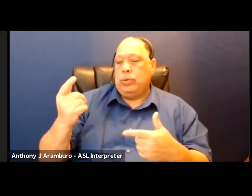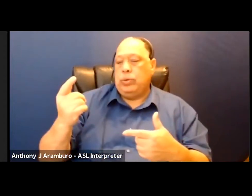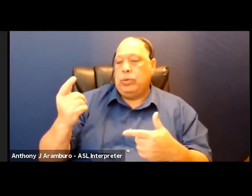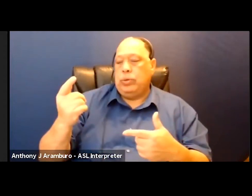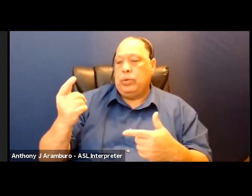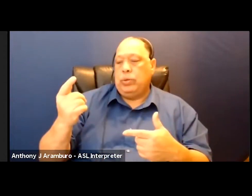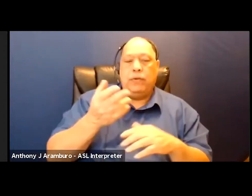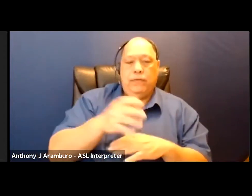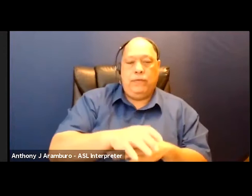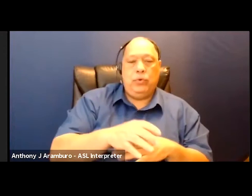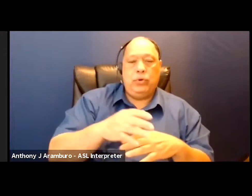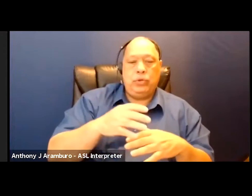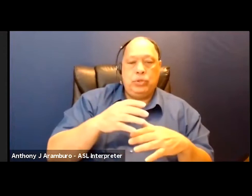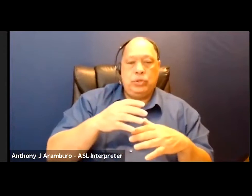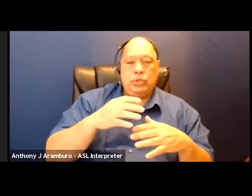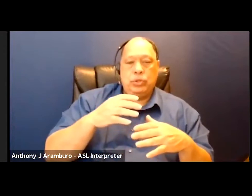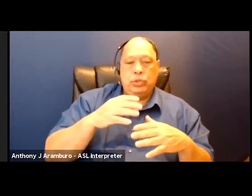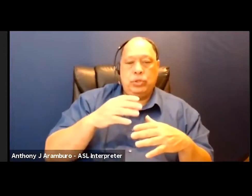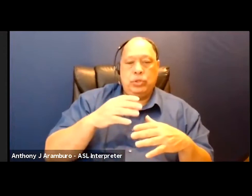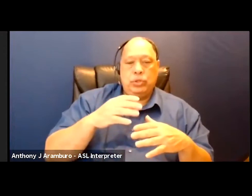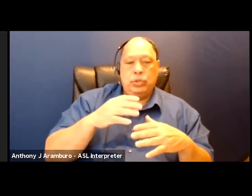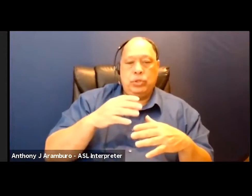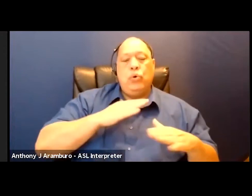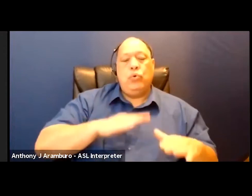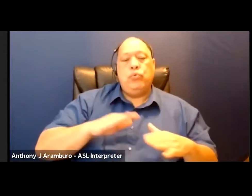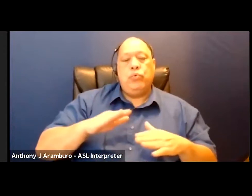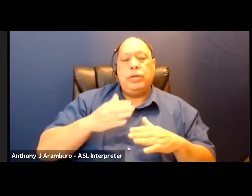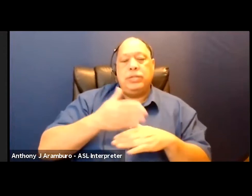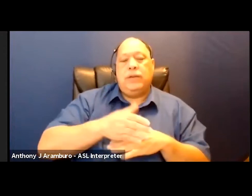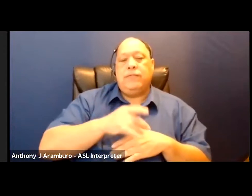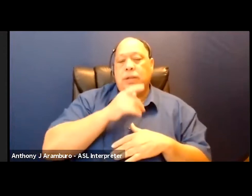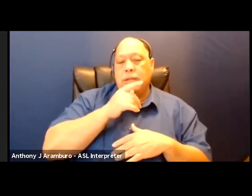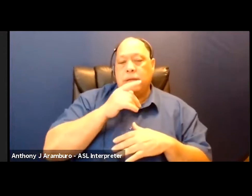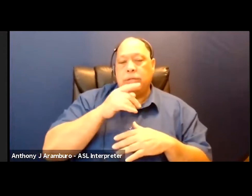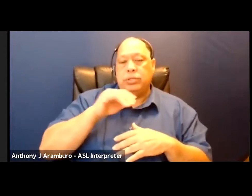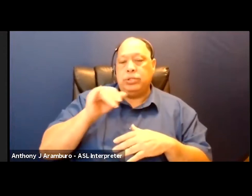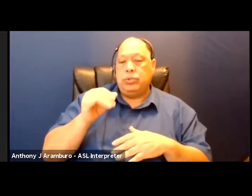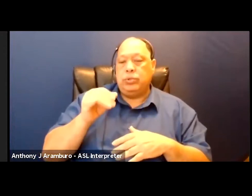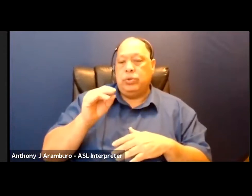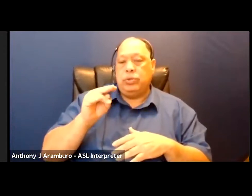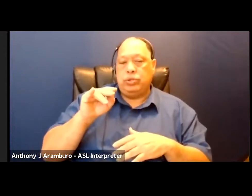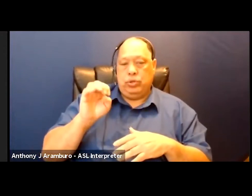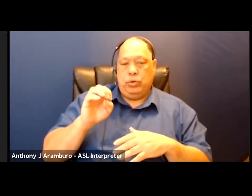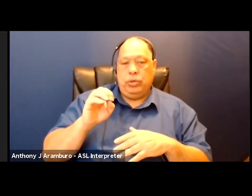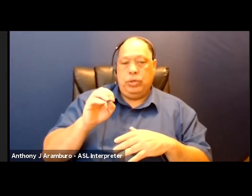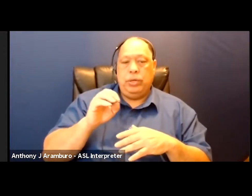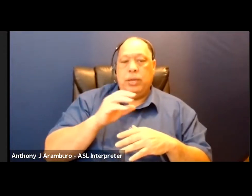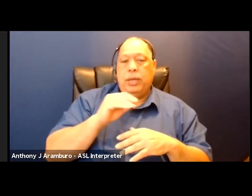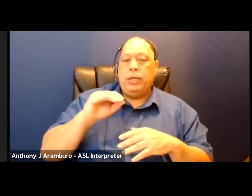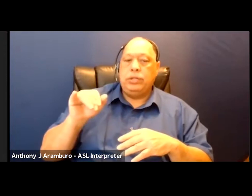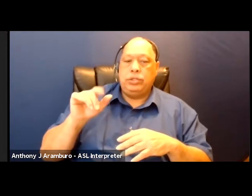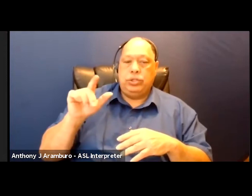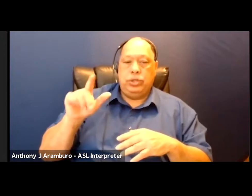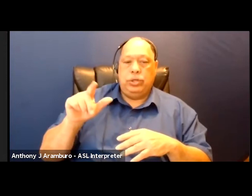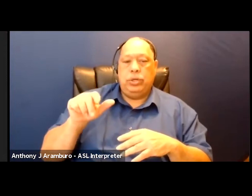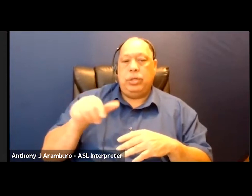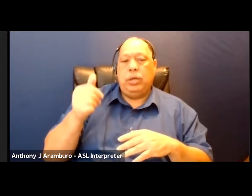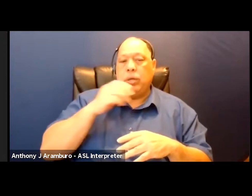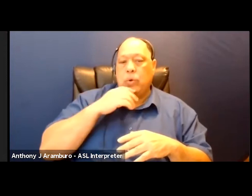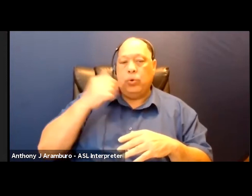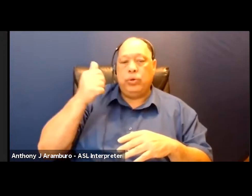forced to rest after lunch, including Joni LaPadula, the girl with the brown ponytail, and Jill Kirshner, the other older